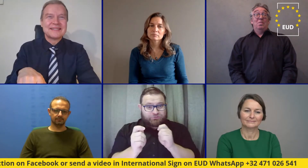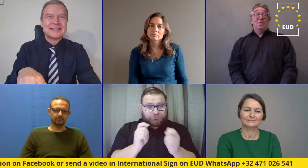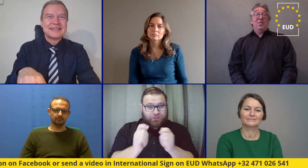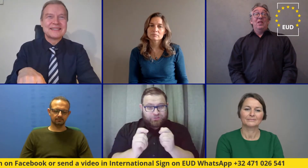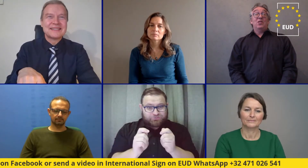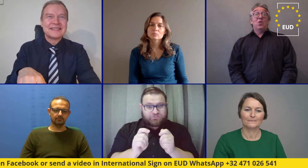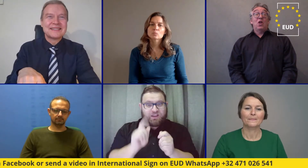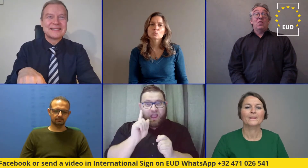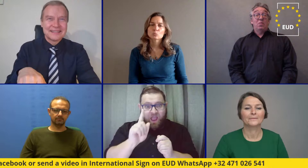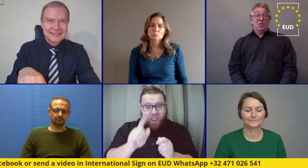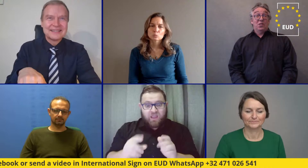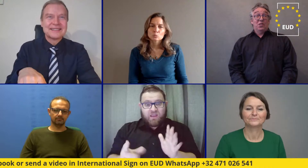If national governments